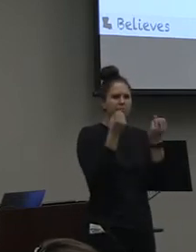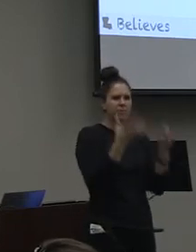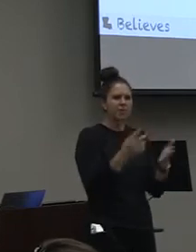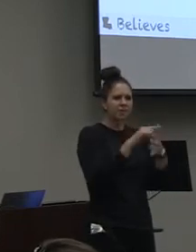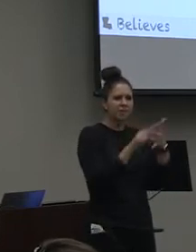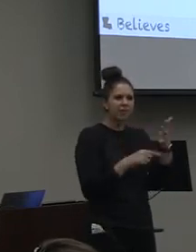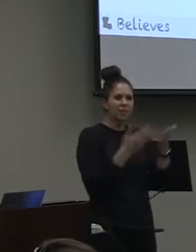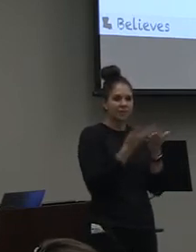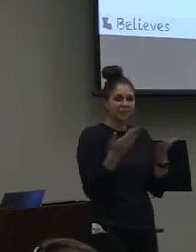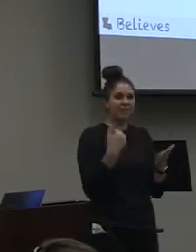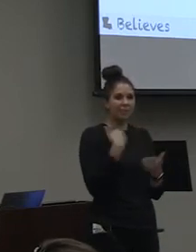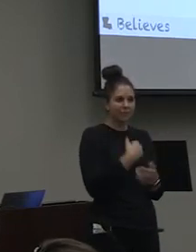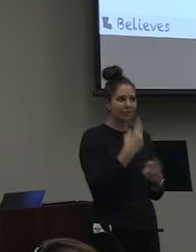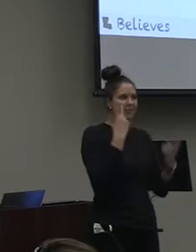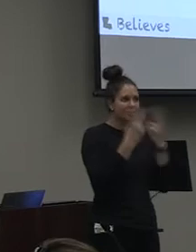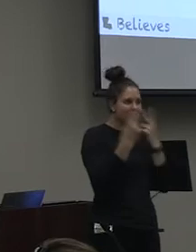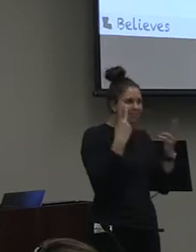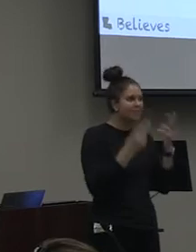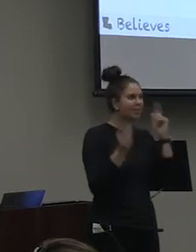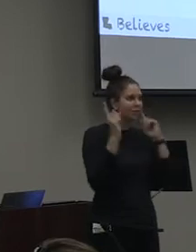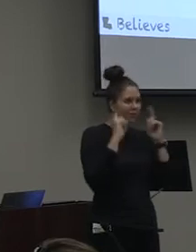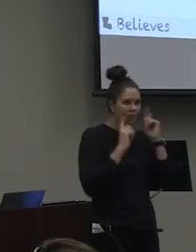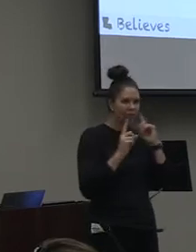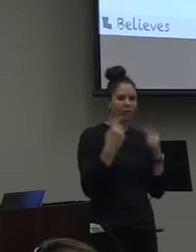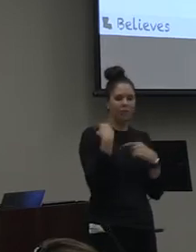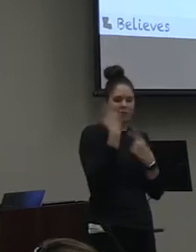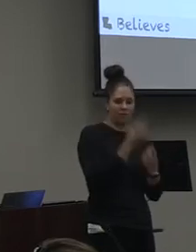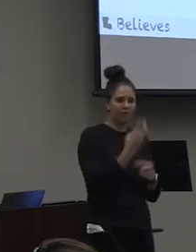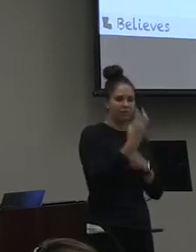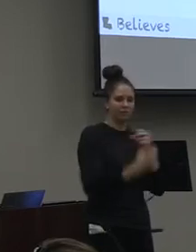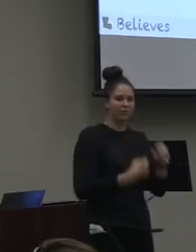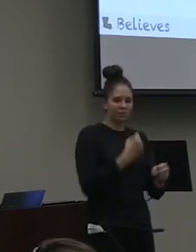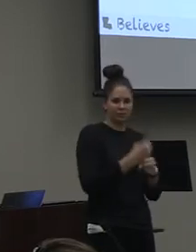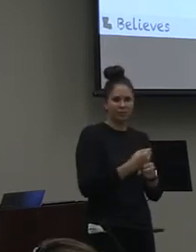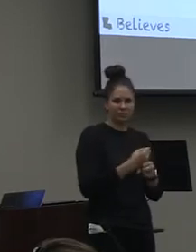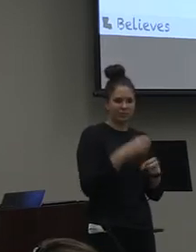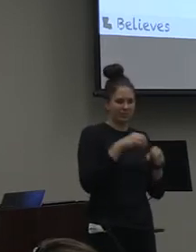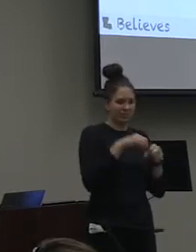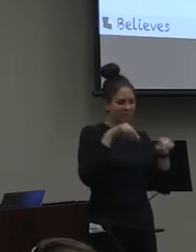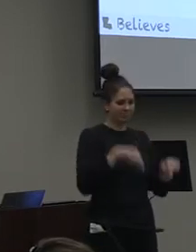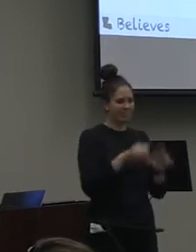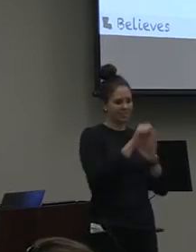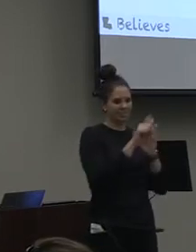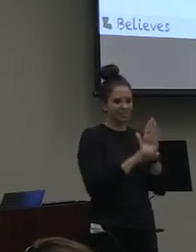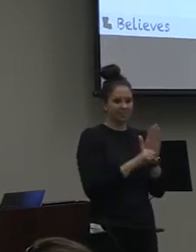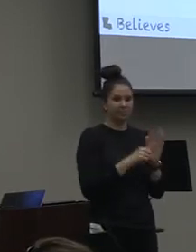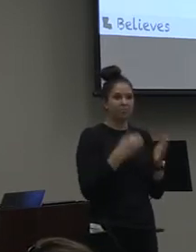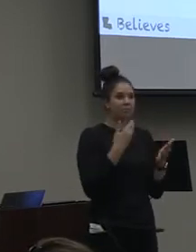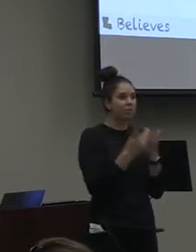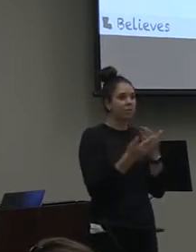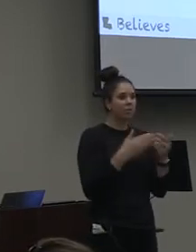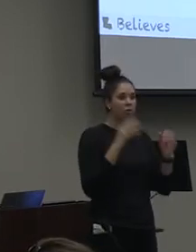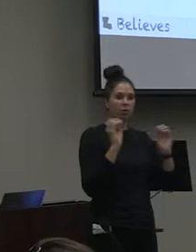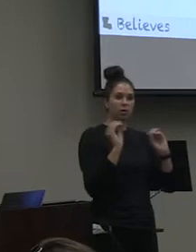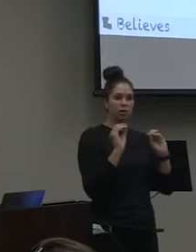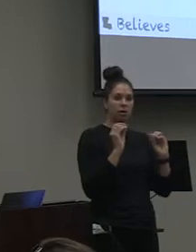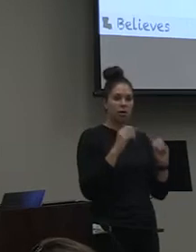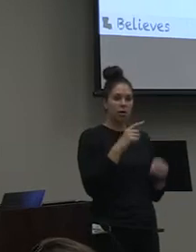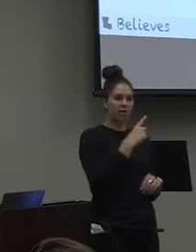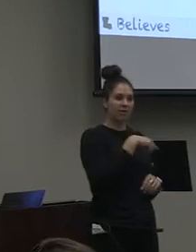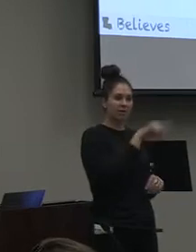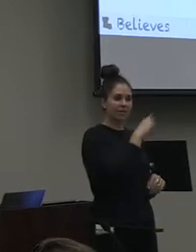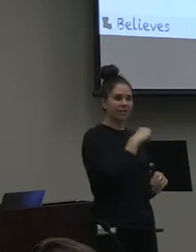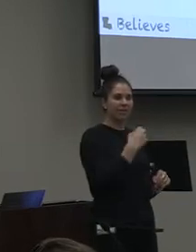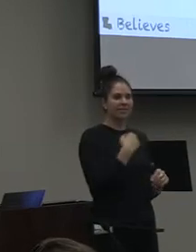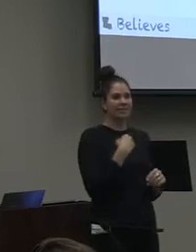we have seen and heard over the last 2 years in our state. And so although none of these are, will I say,